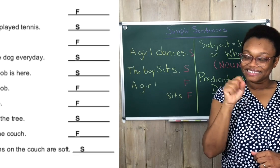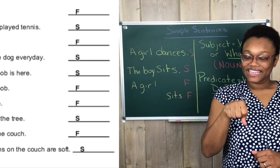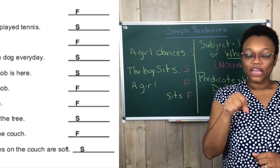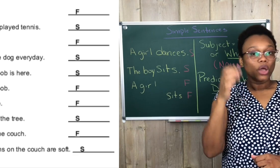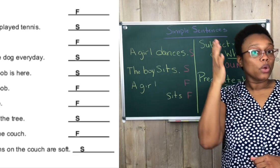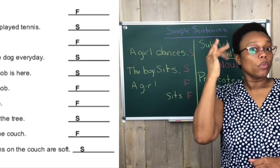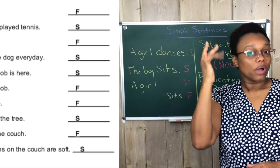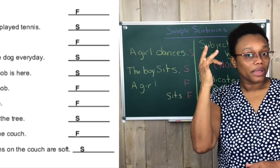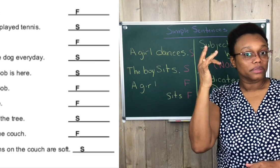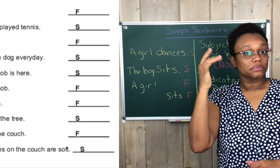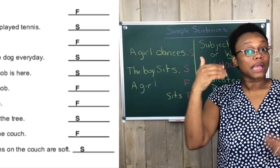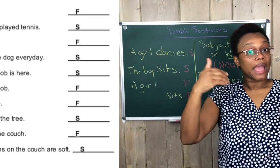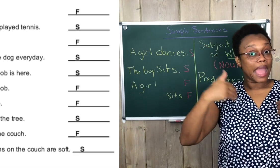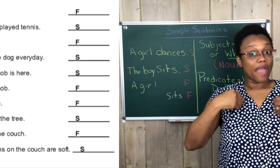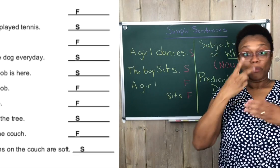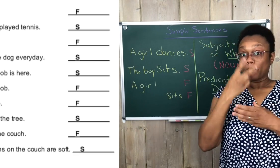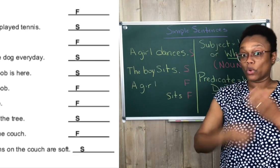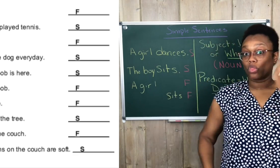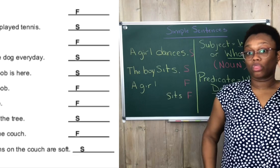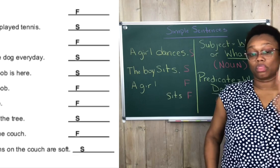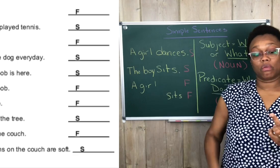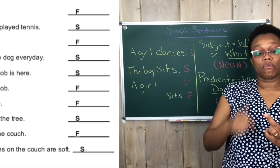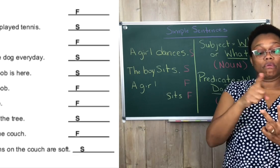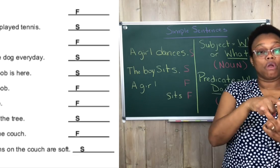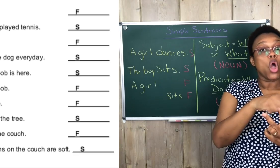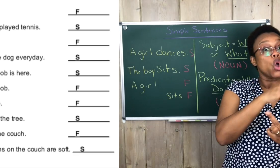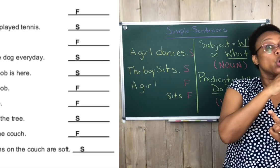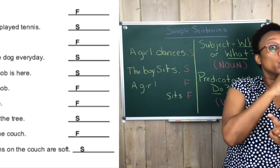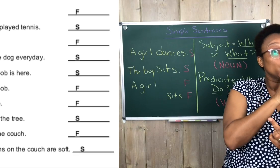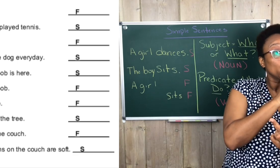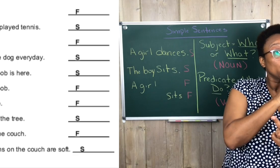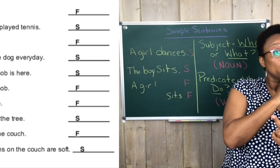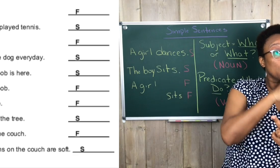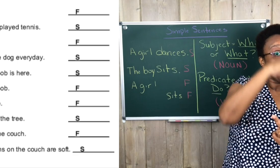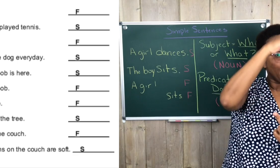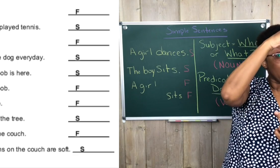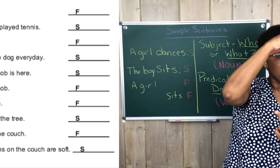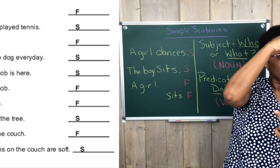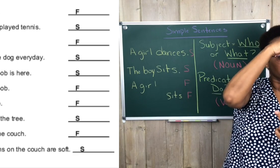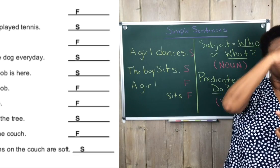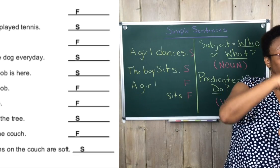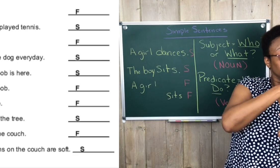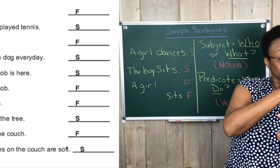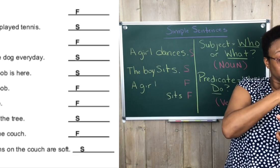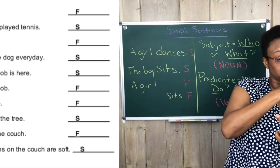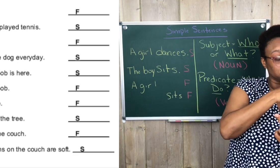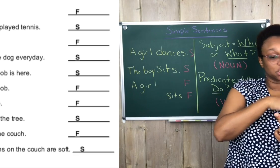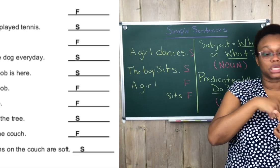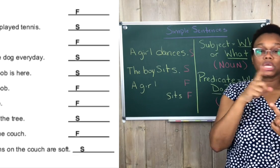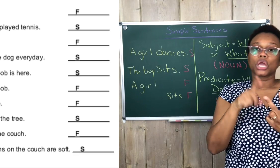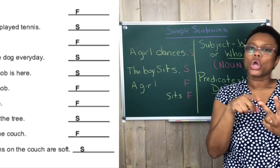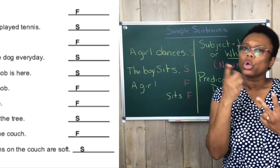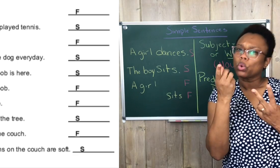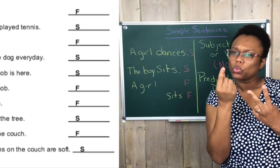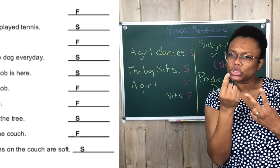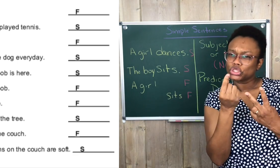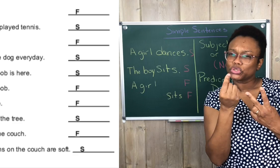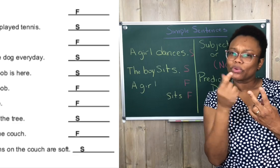Yes, it is. Why? Because it has both the subject, the who, Mom and Dad, and what